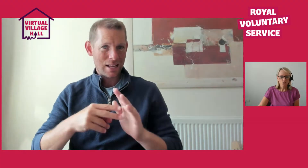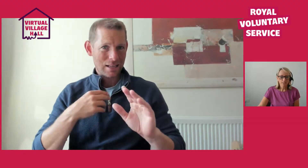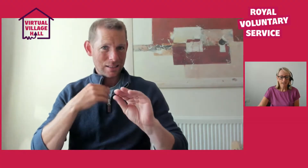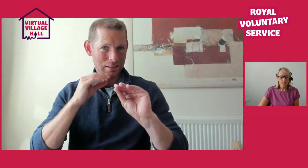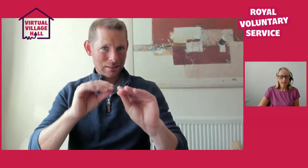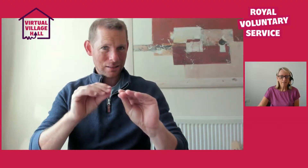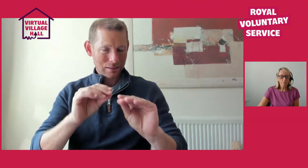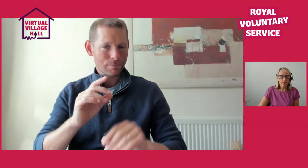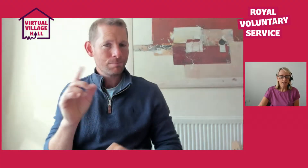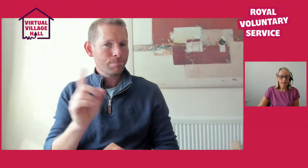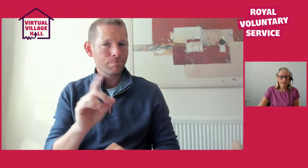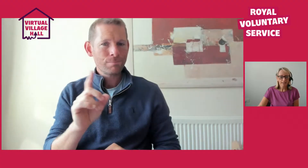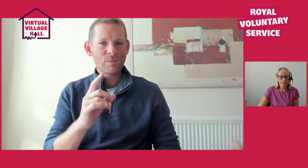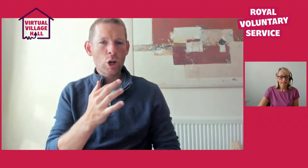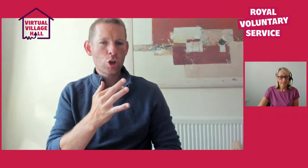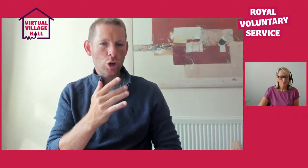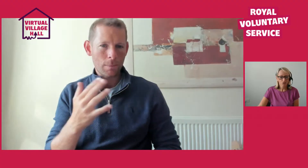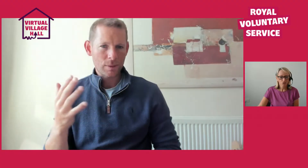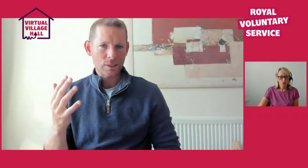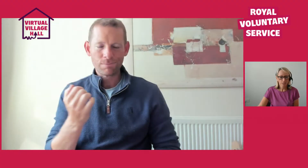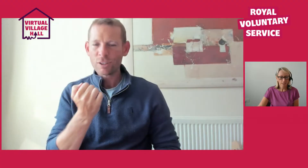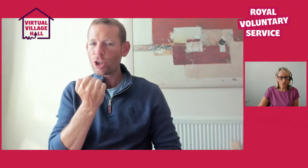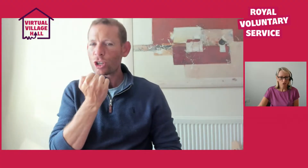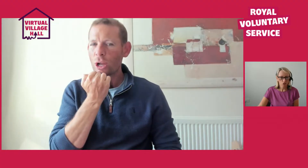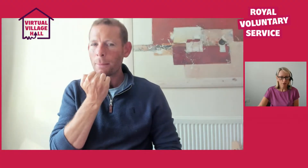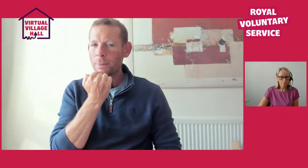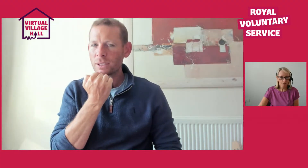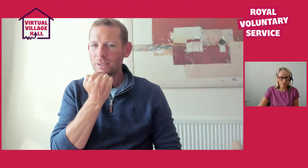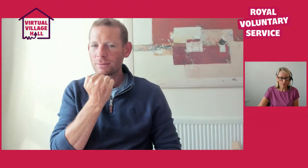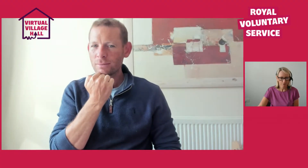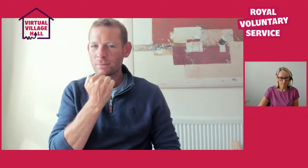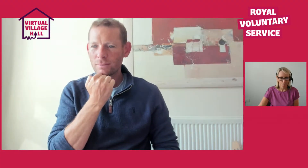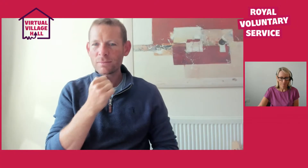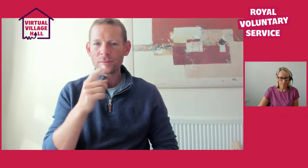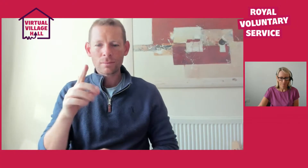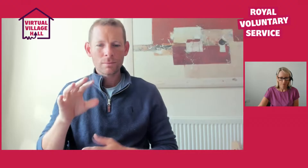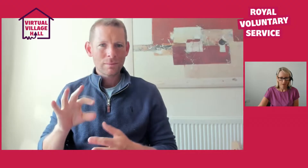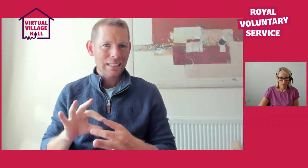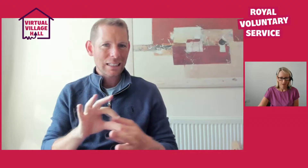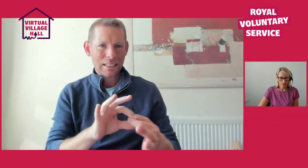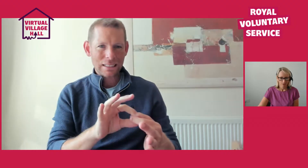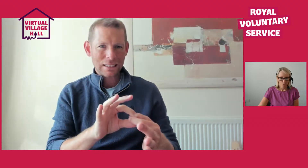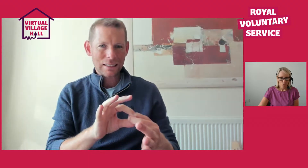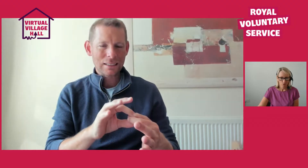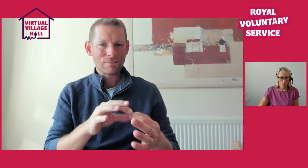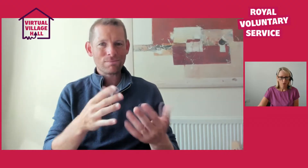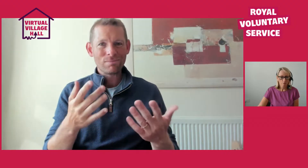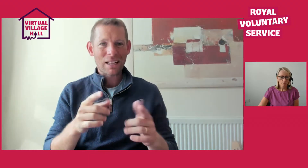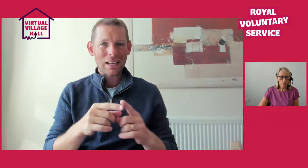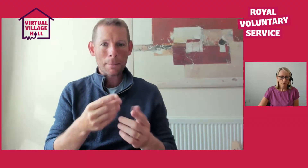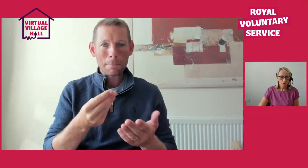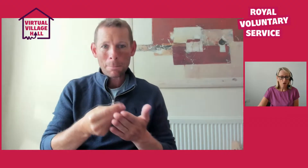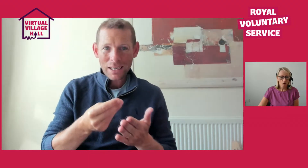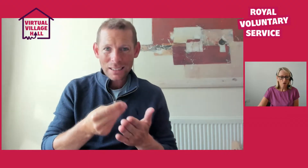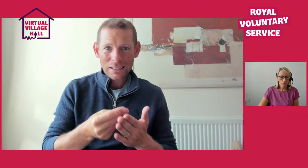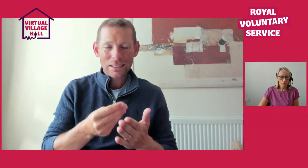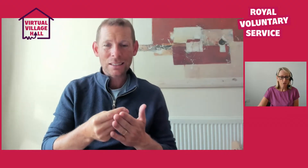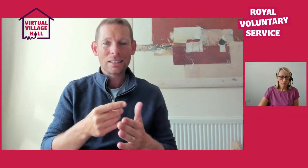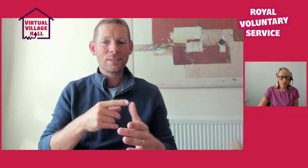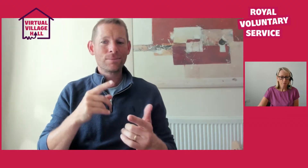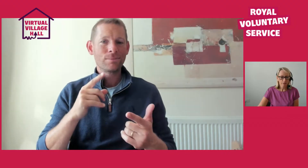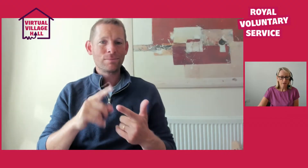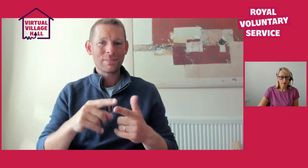So today the plan is to teach you numbers. So numbers